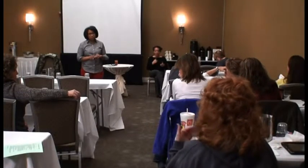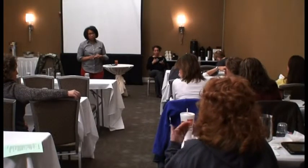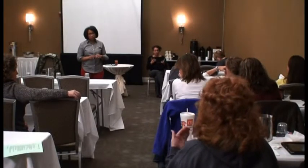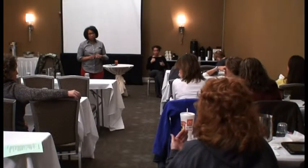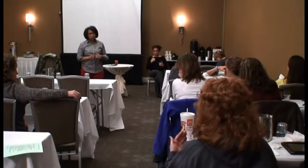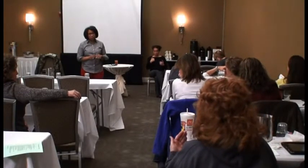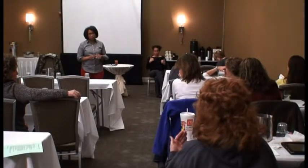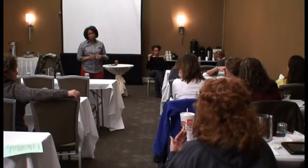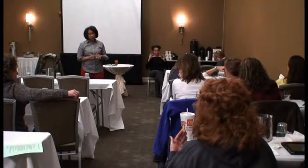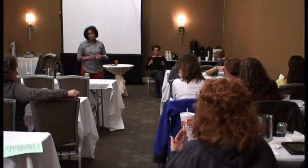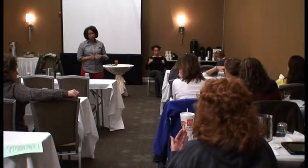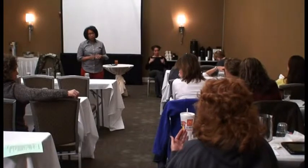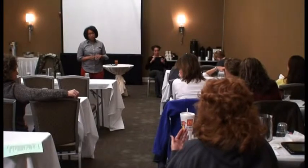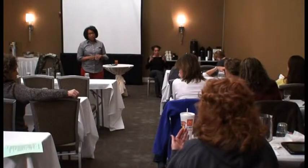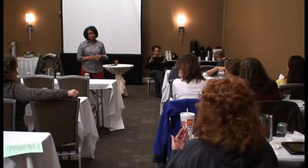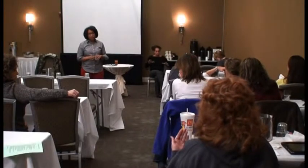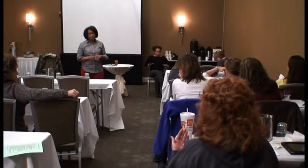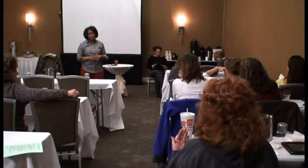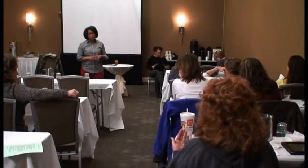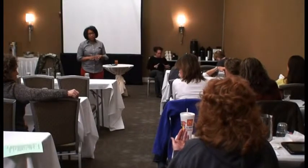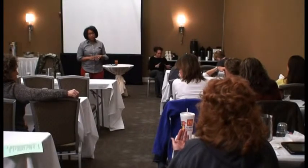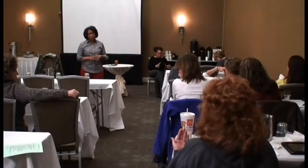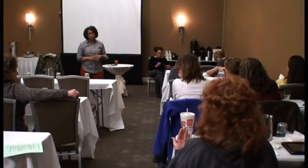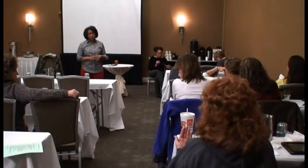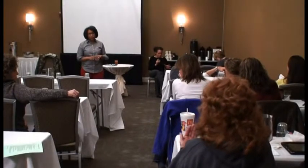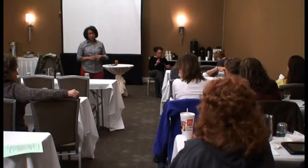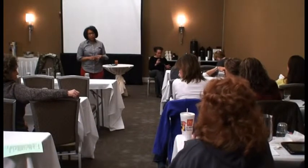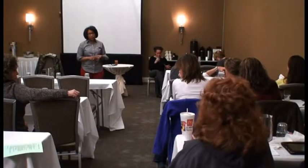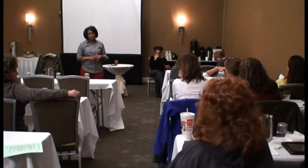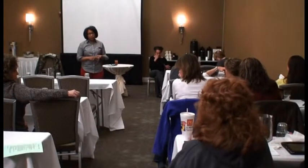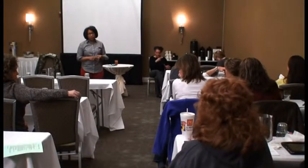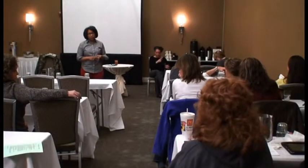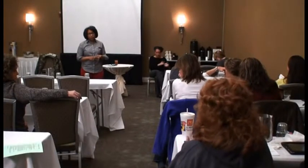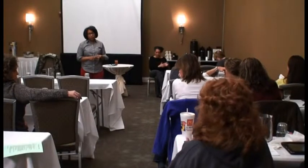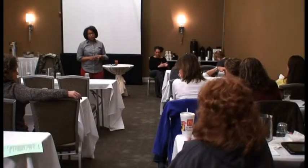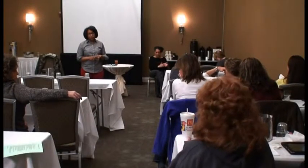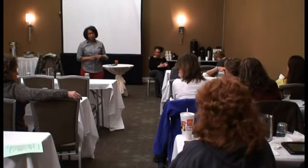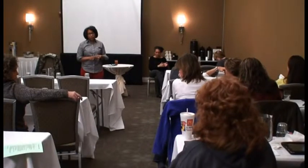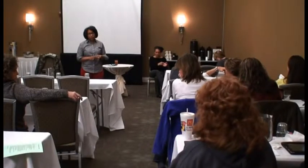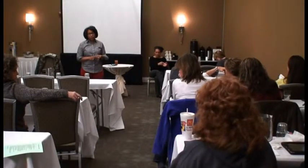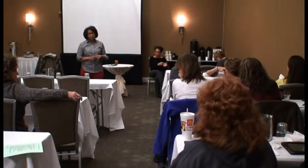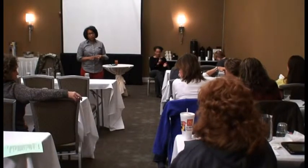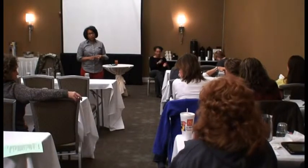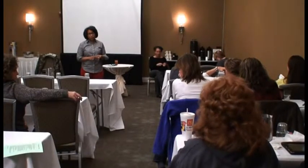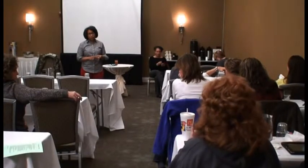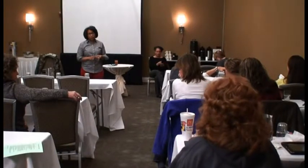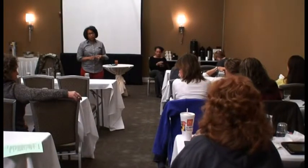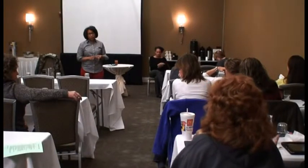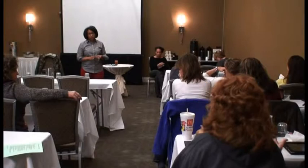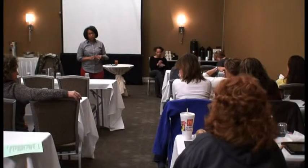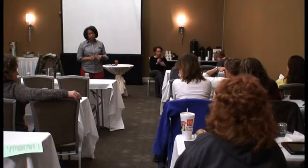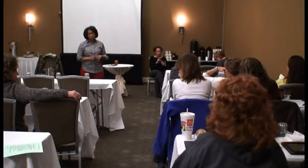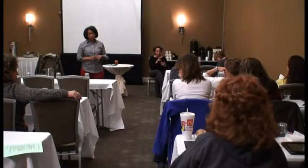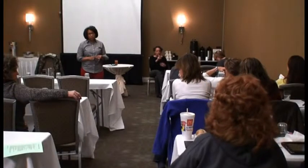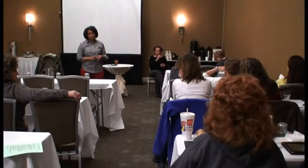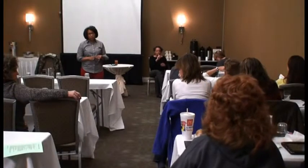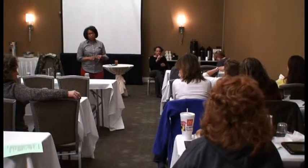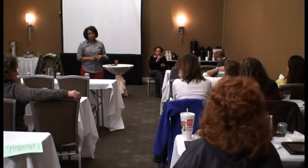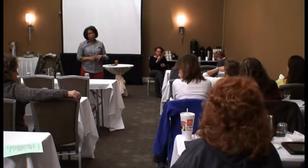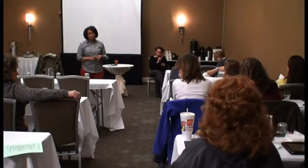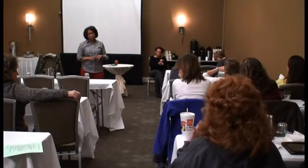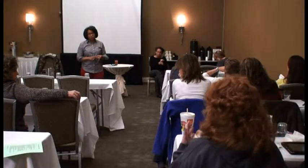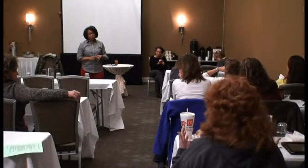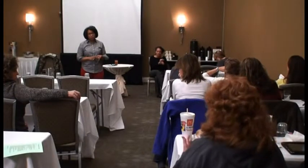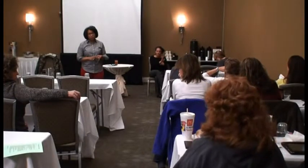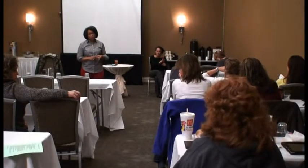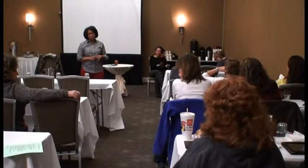as a teacher push him? Right. Or is it because it's just the medication and he's just gotta get past it? Or is this truly part of his behavior